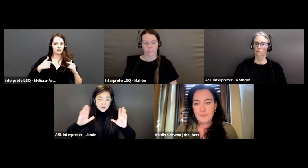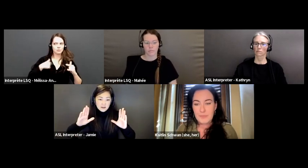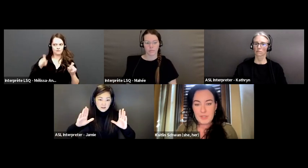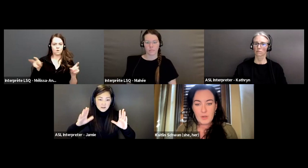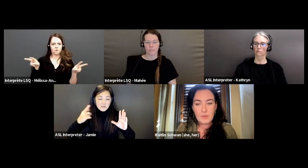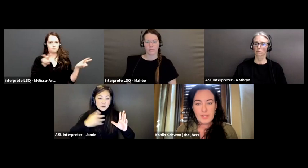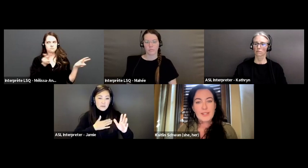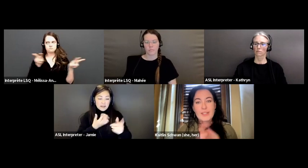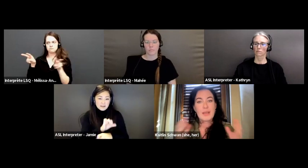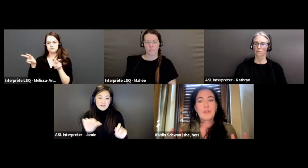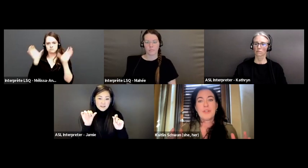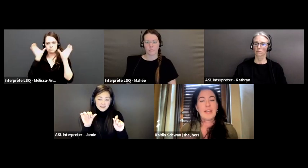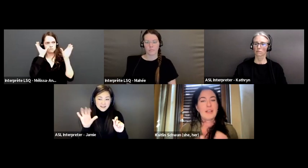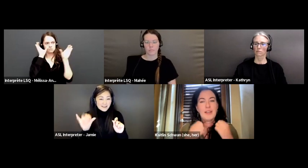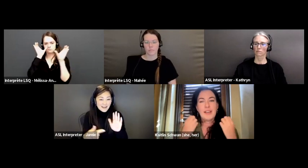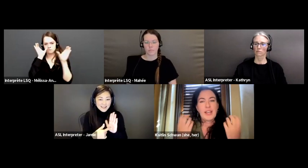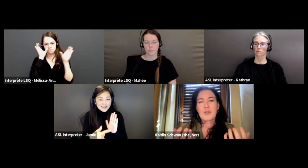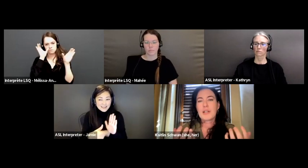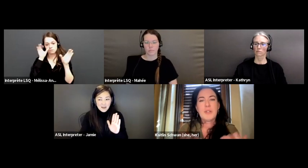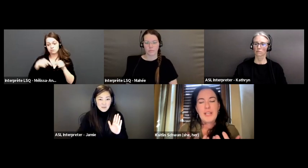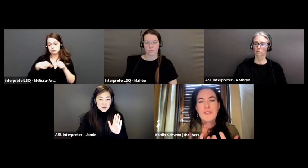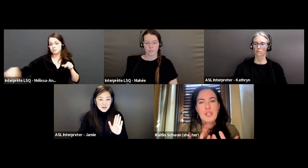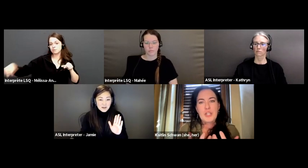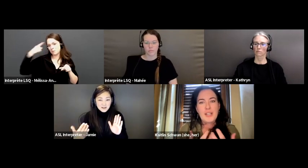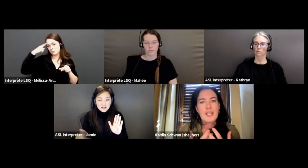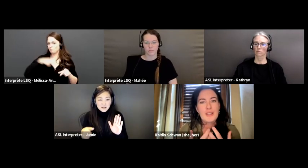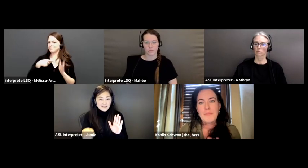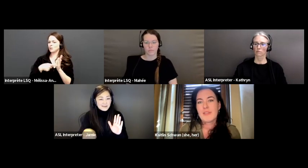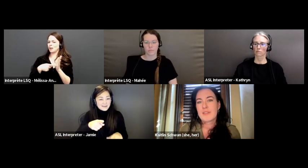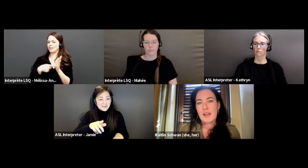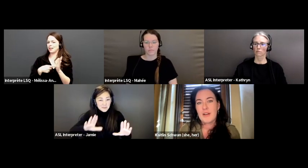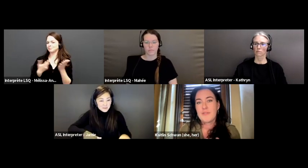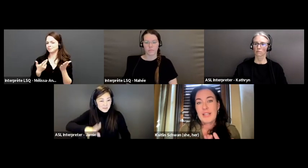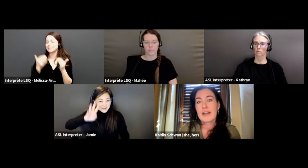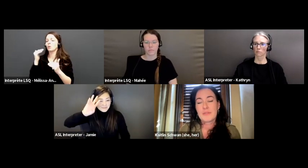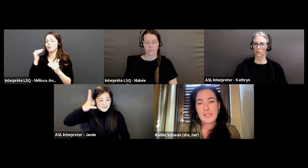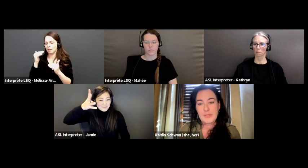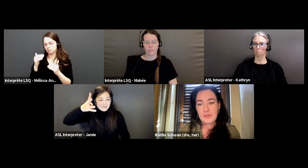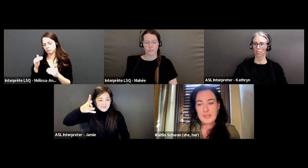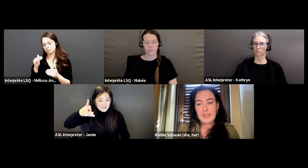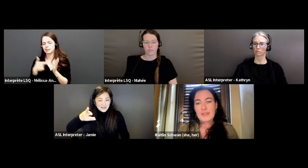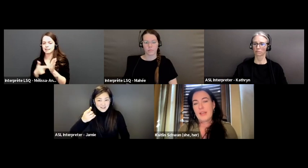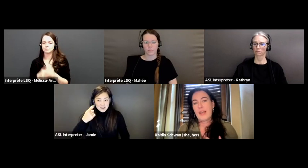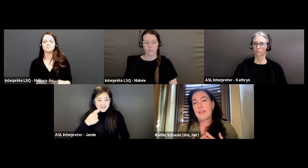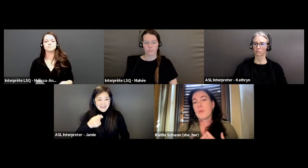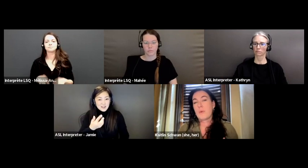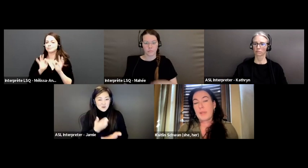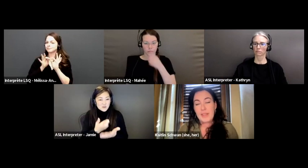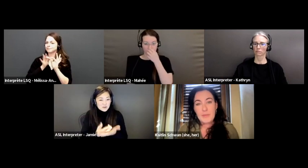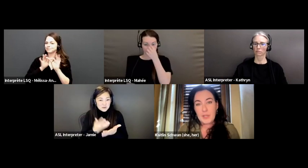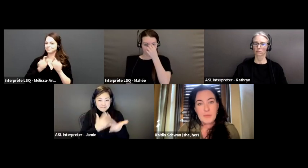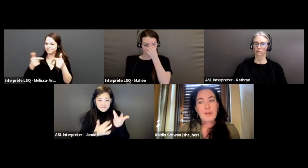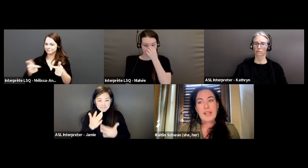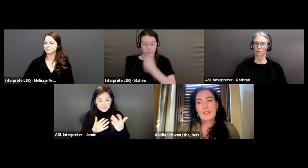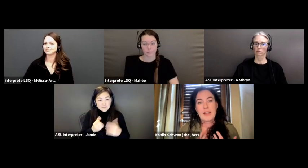safety. So this is an example of like incredible innovation in the midst of lack of resources. And so when we